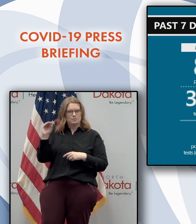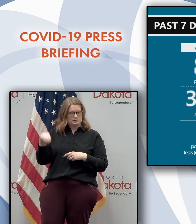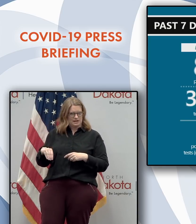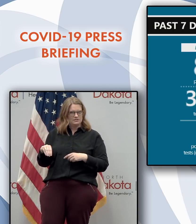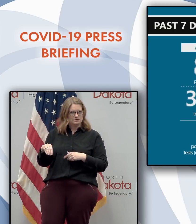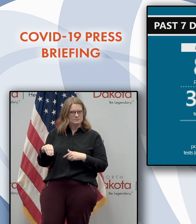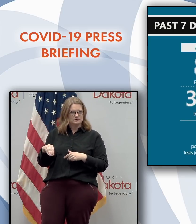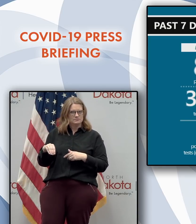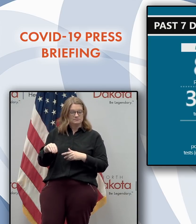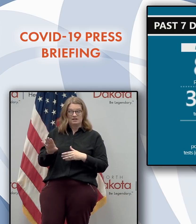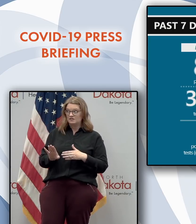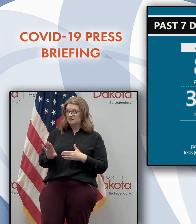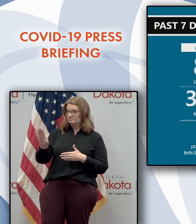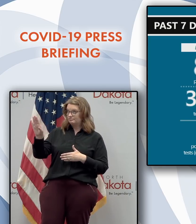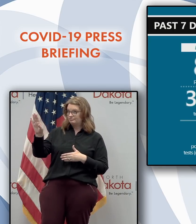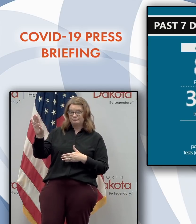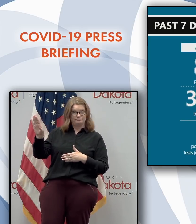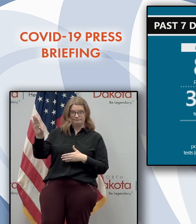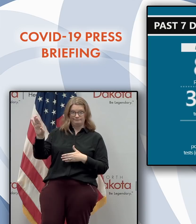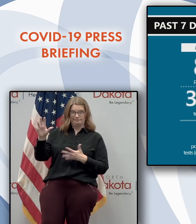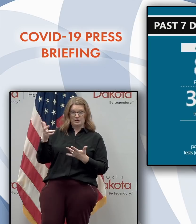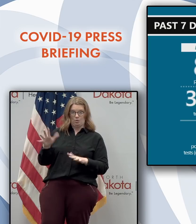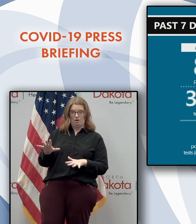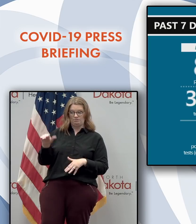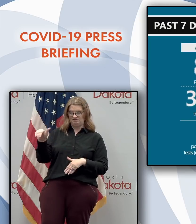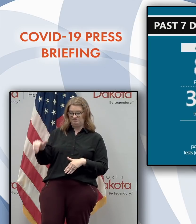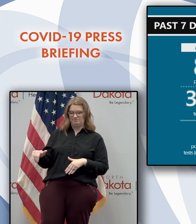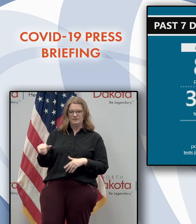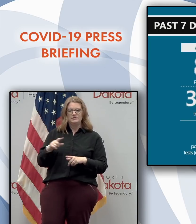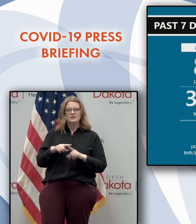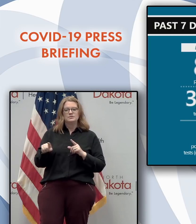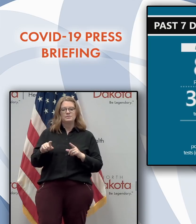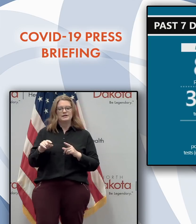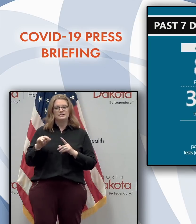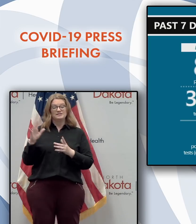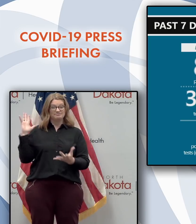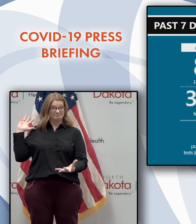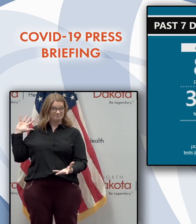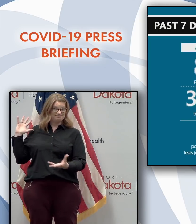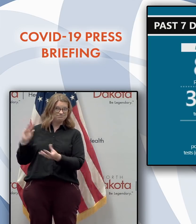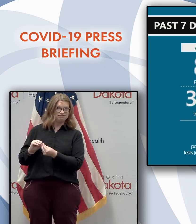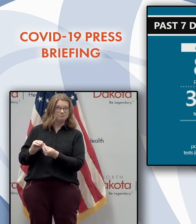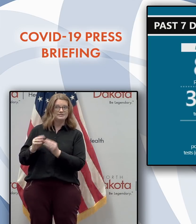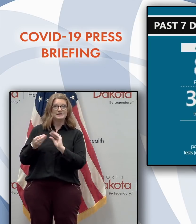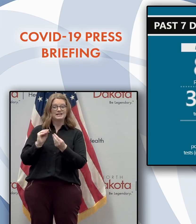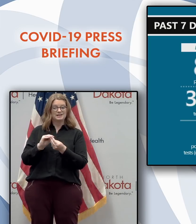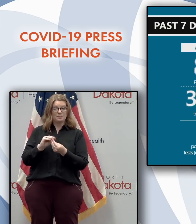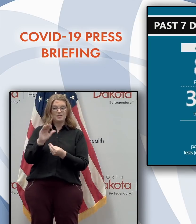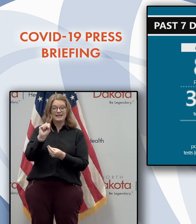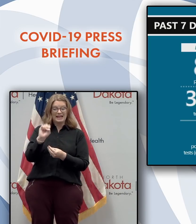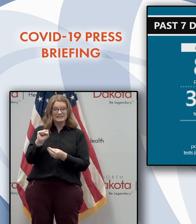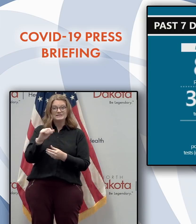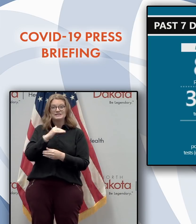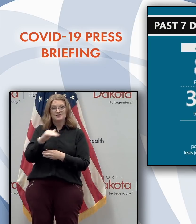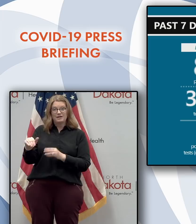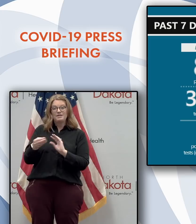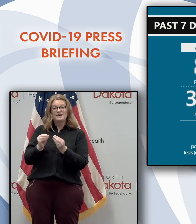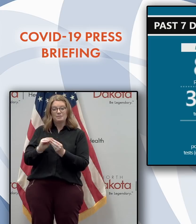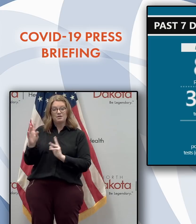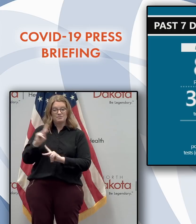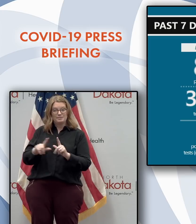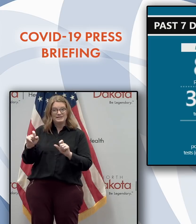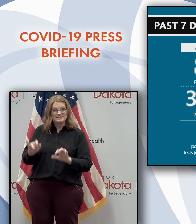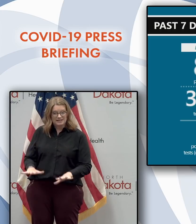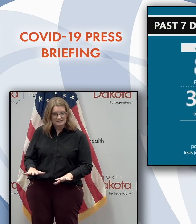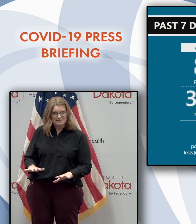is again heading the wrong direction. Cumulative on the right-hand side, that's the number of cases divided by the number of individuals in North Dakota,